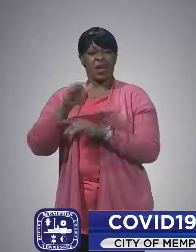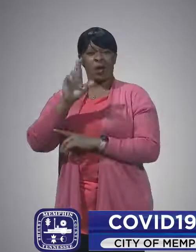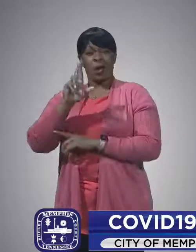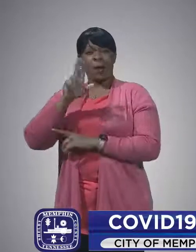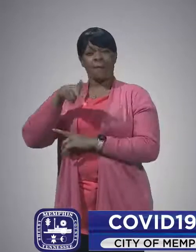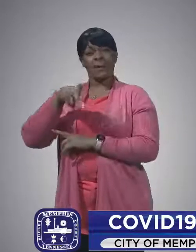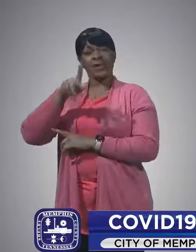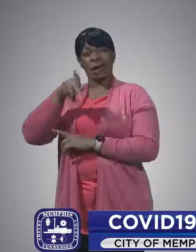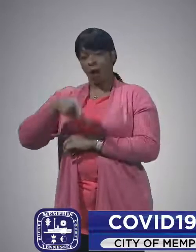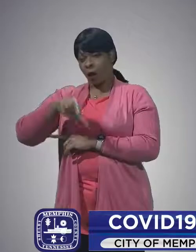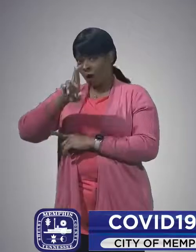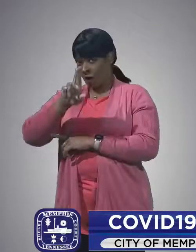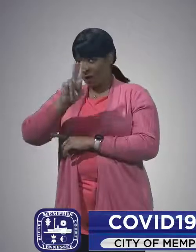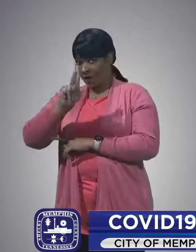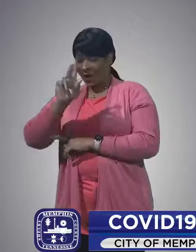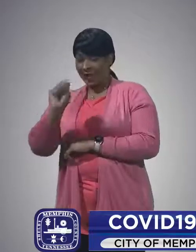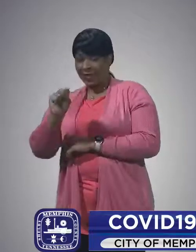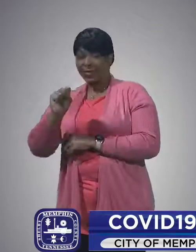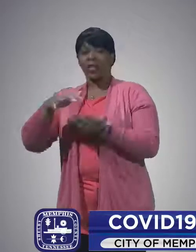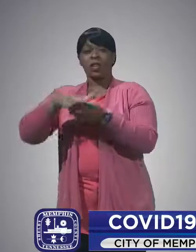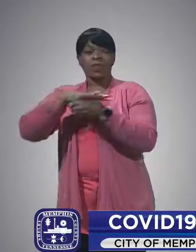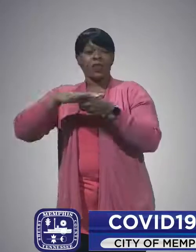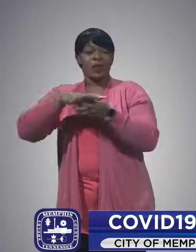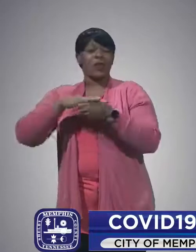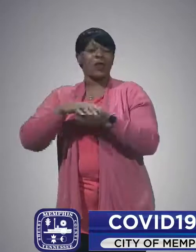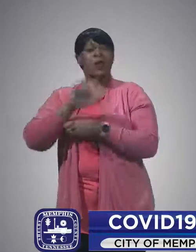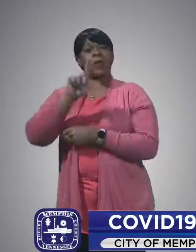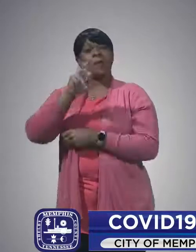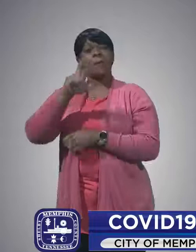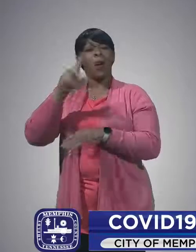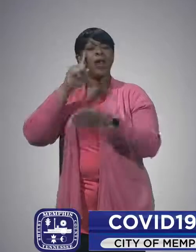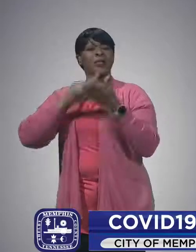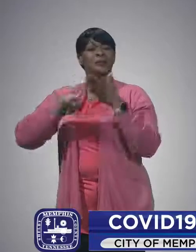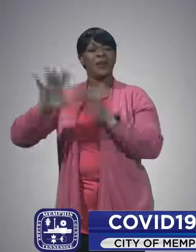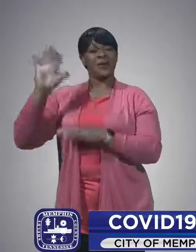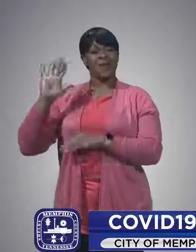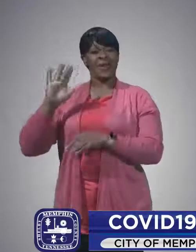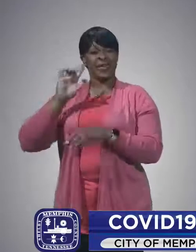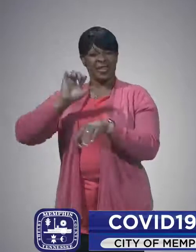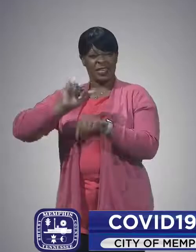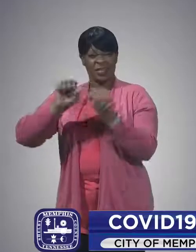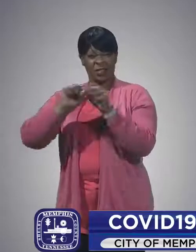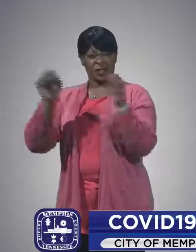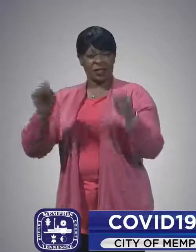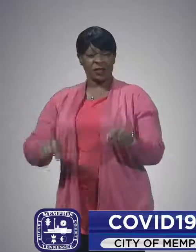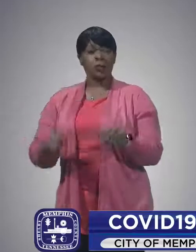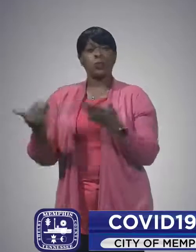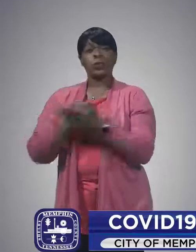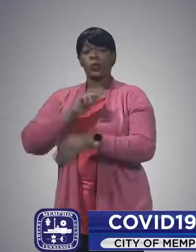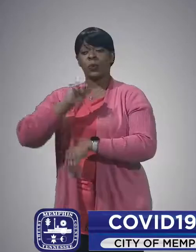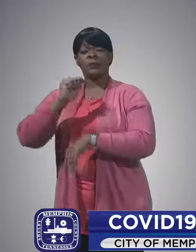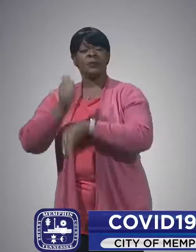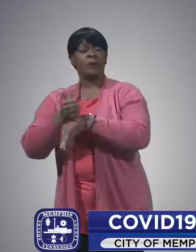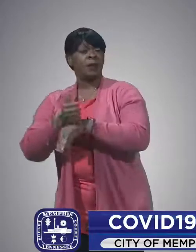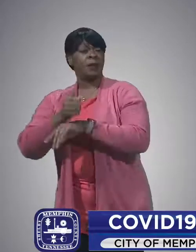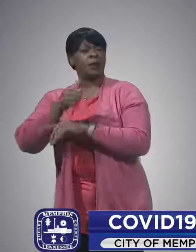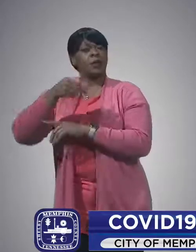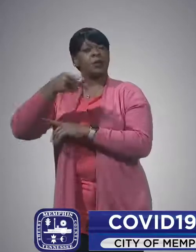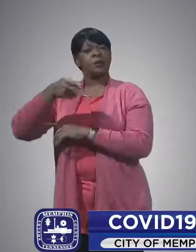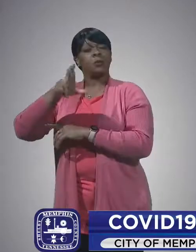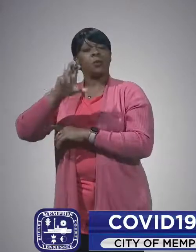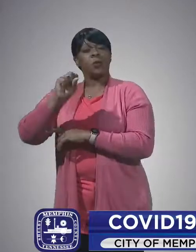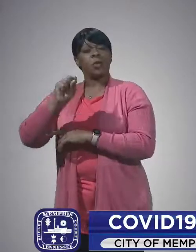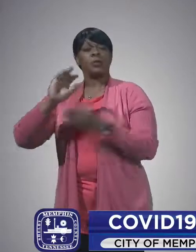RKS Commercial Cove, that's the Lamar Inspection Station. And we've actually added a new site in partnership with Christ Community